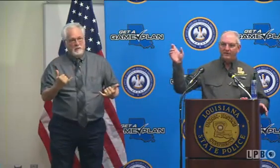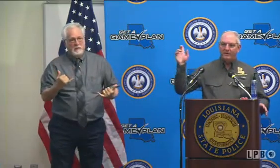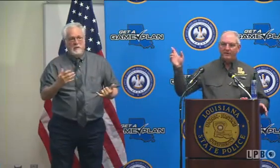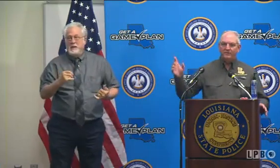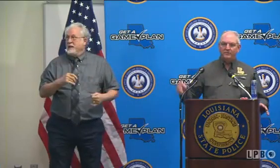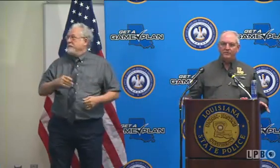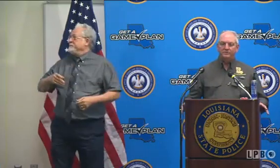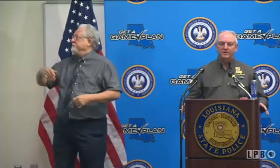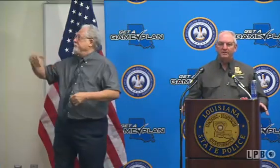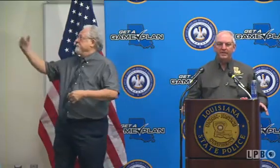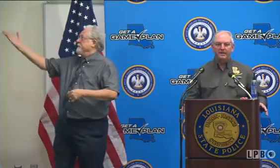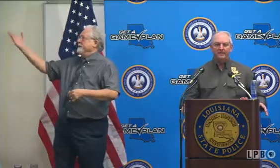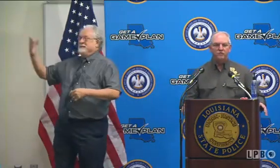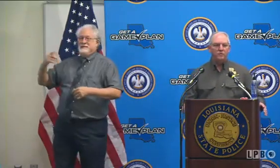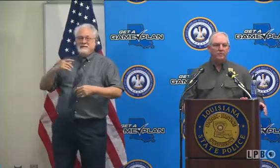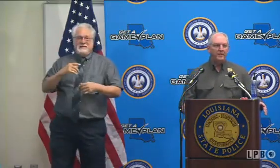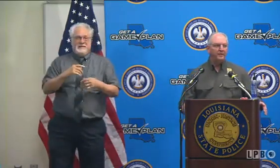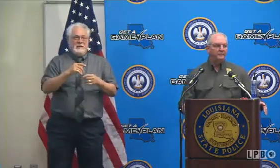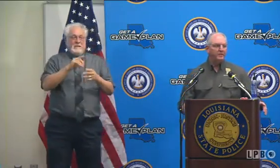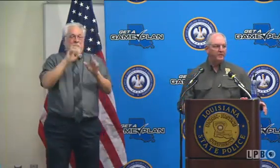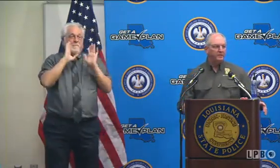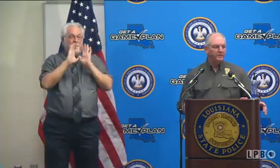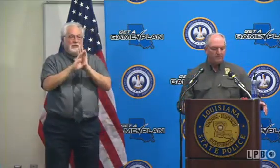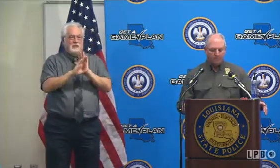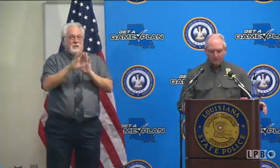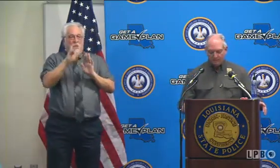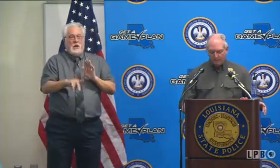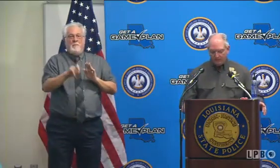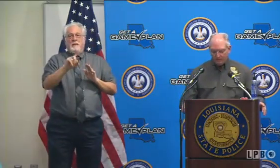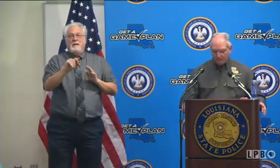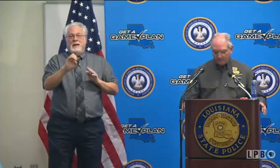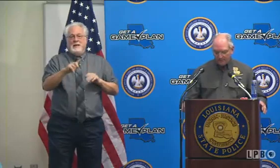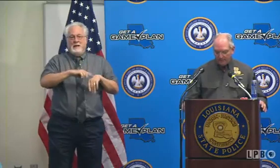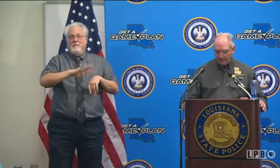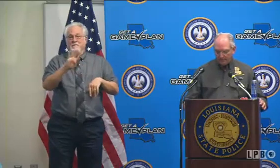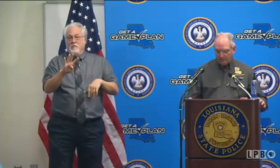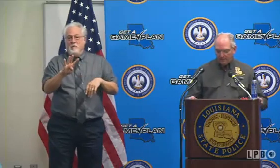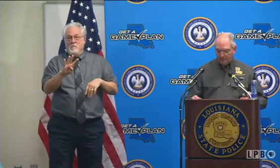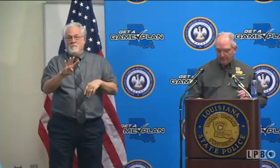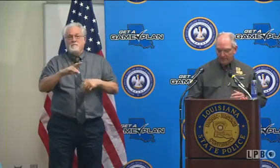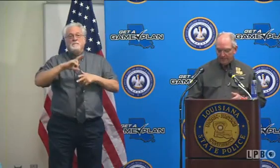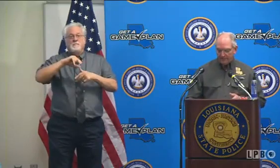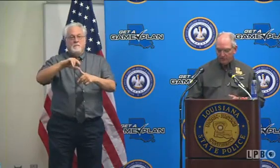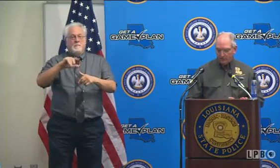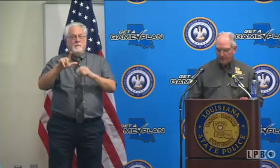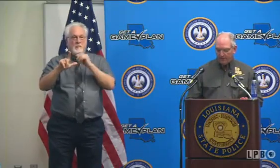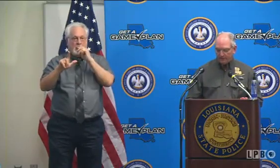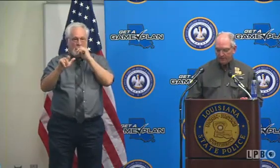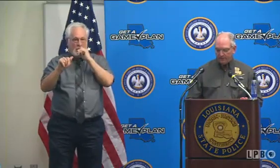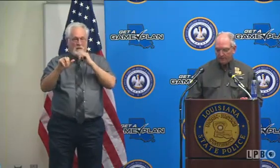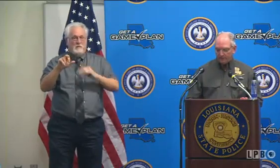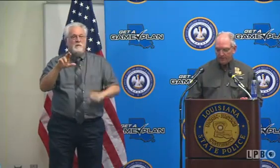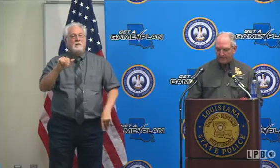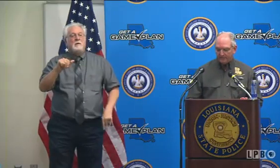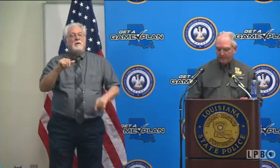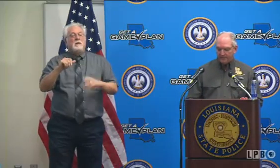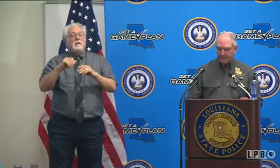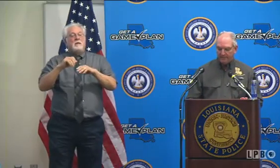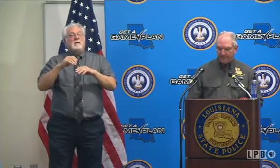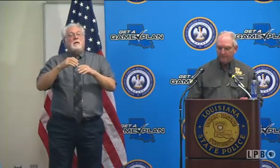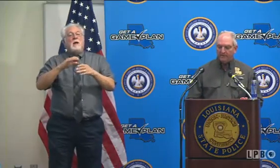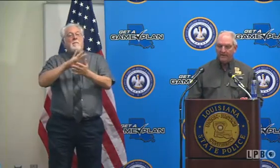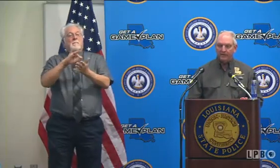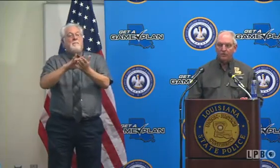this graphic was just updated at 4 p.m., but Hurricane Laura is forecasted and on track to